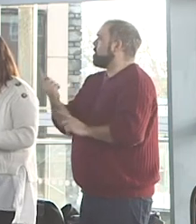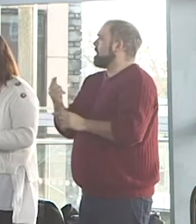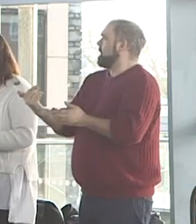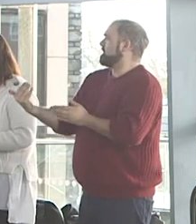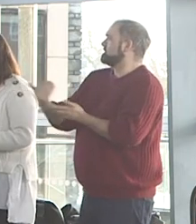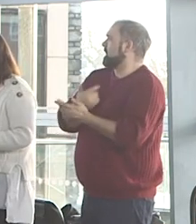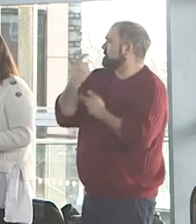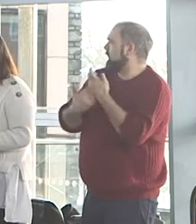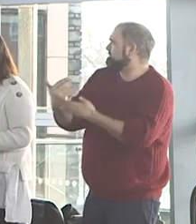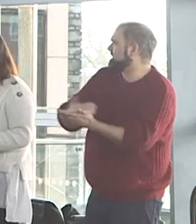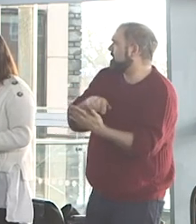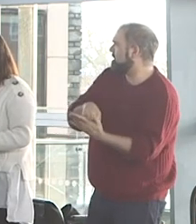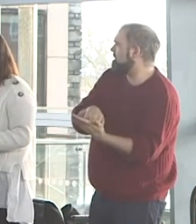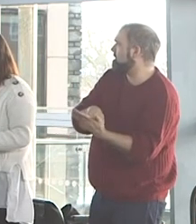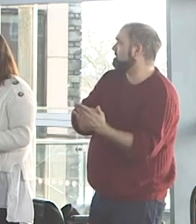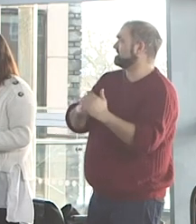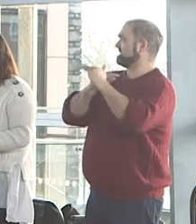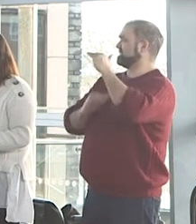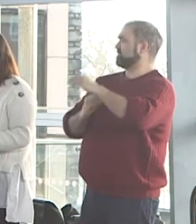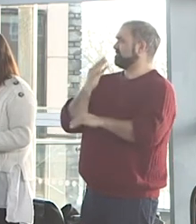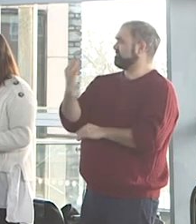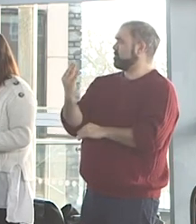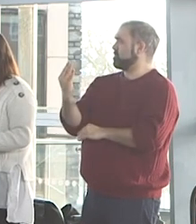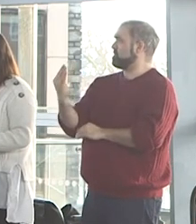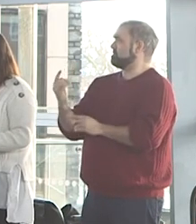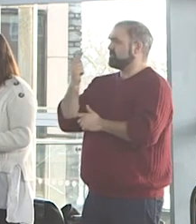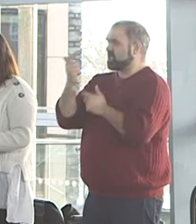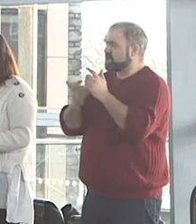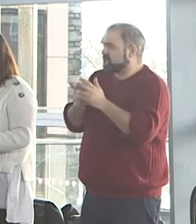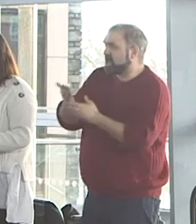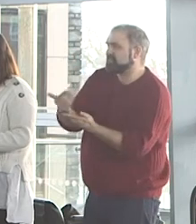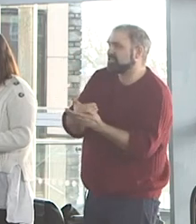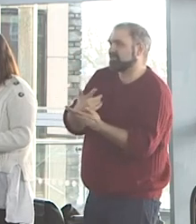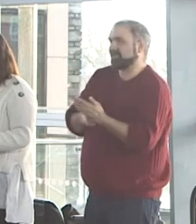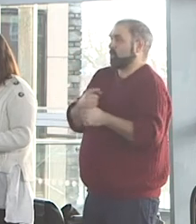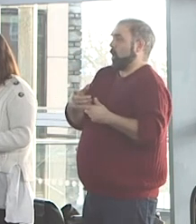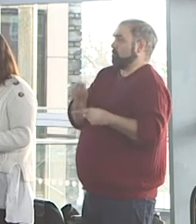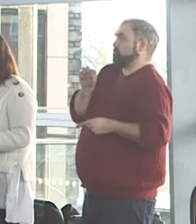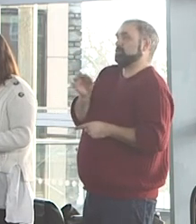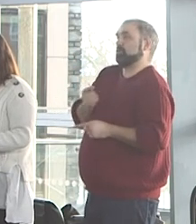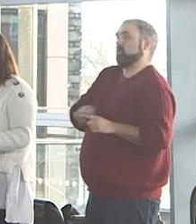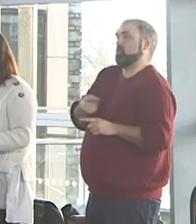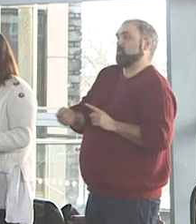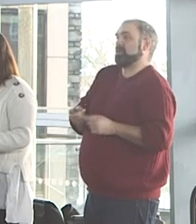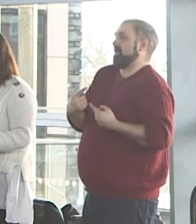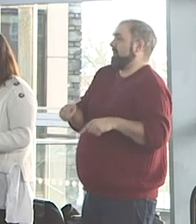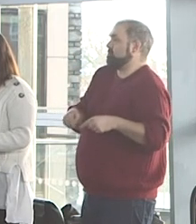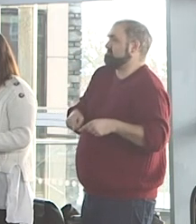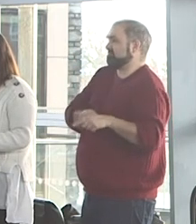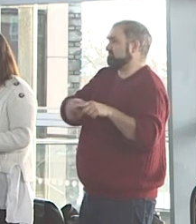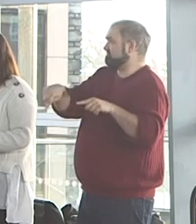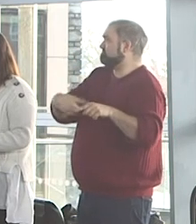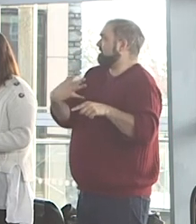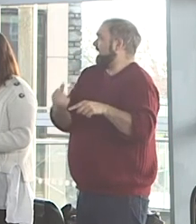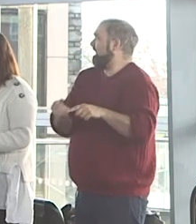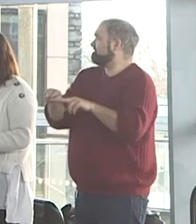seekers. Under Section 4, asylum seekers have the option of a weekly allowance, which is primarily used by those who